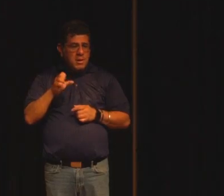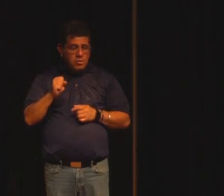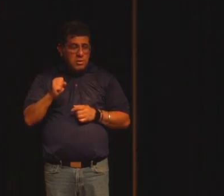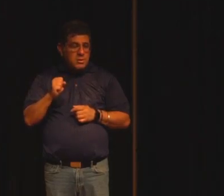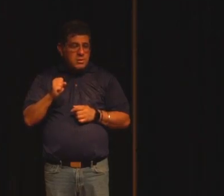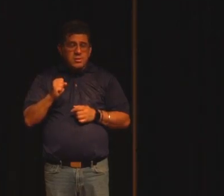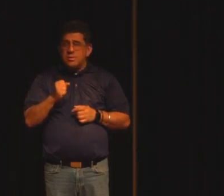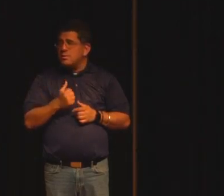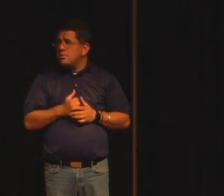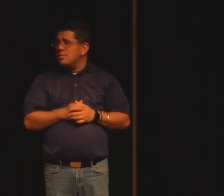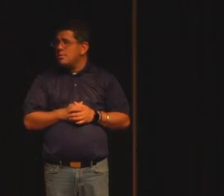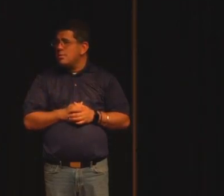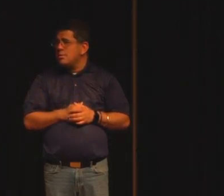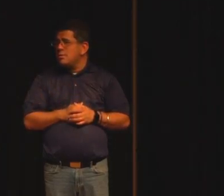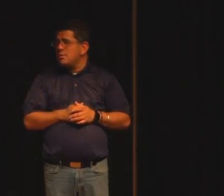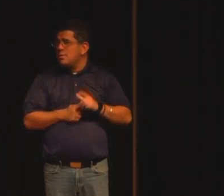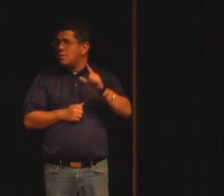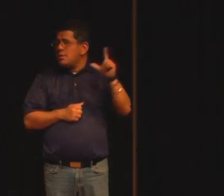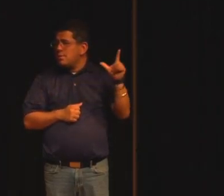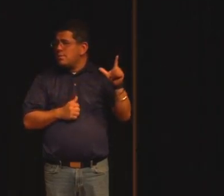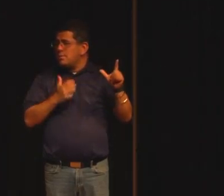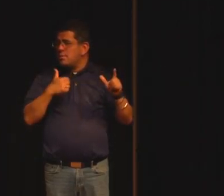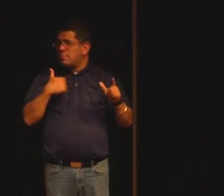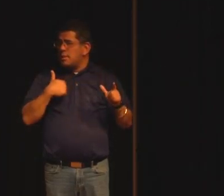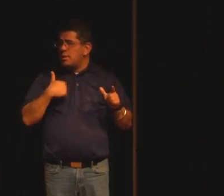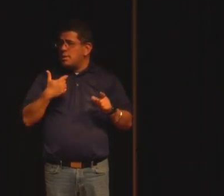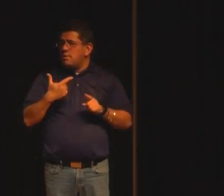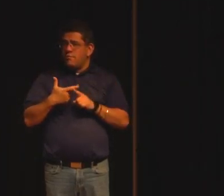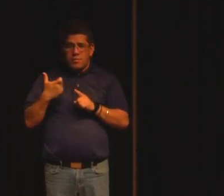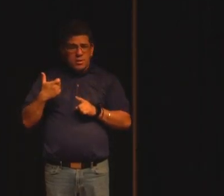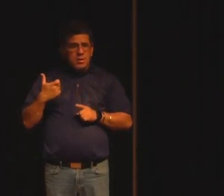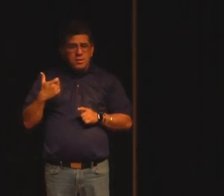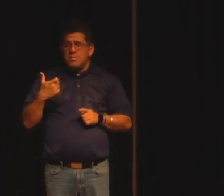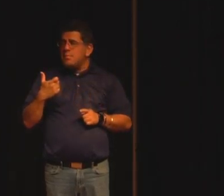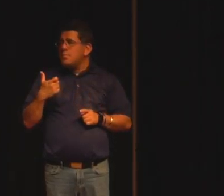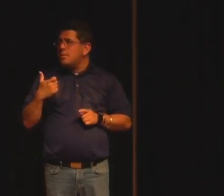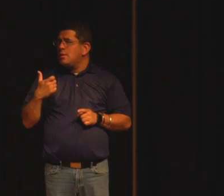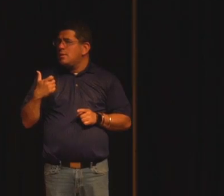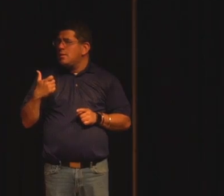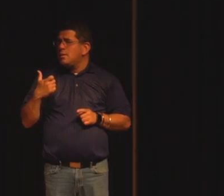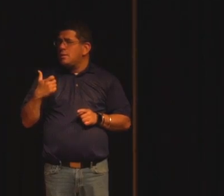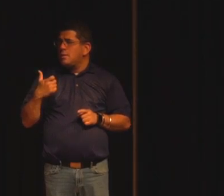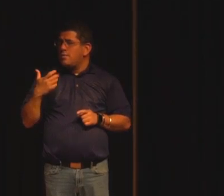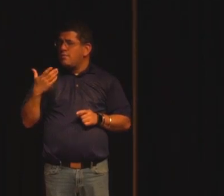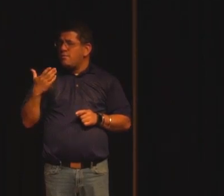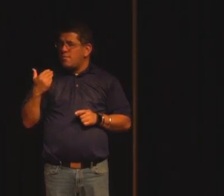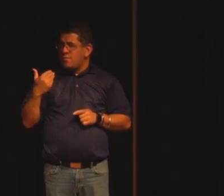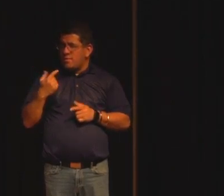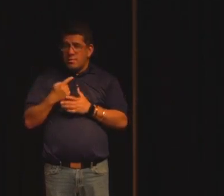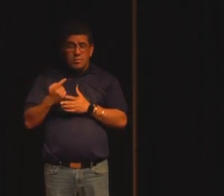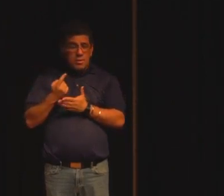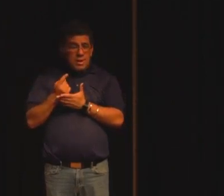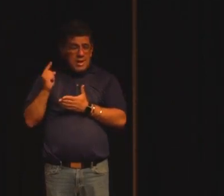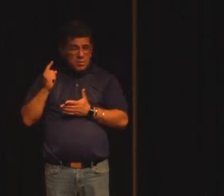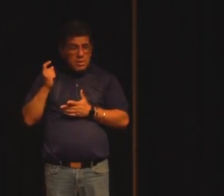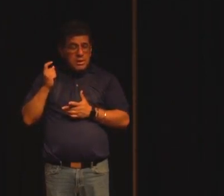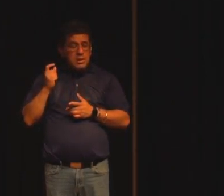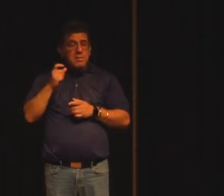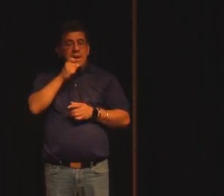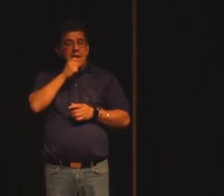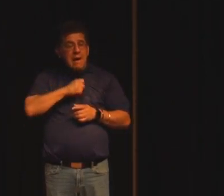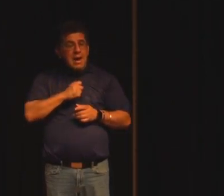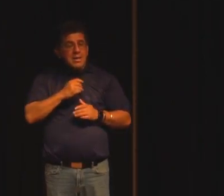scale. So in the upper left, we have images of me from about 15 years ago until last week. There's a little bit of age progression